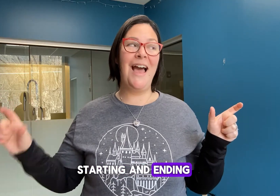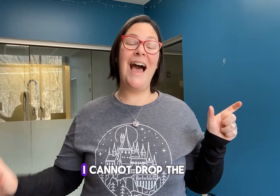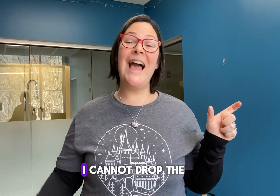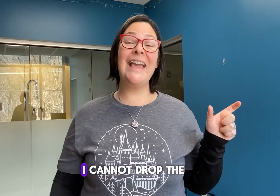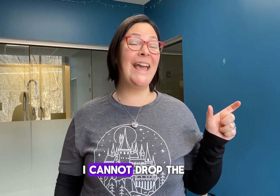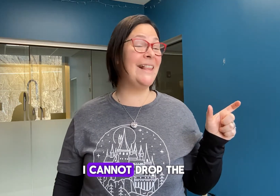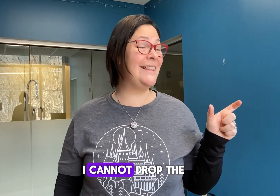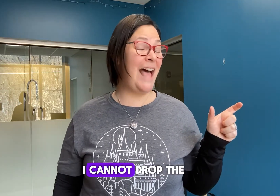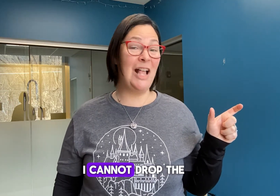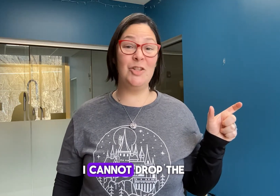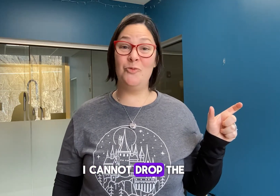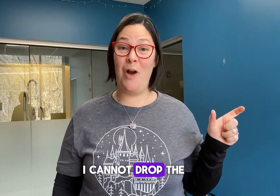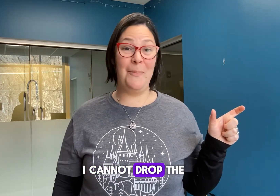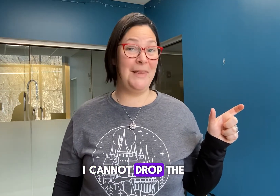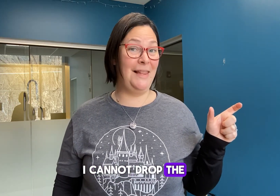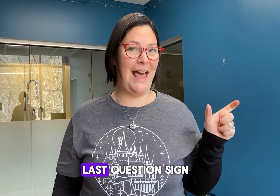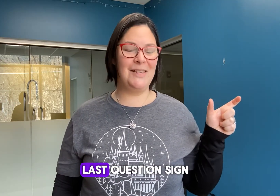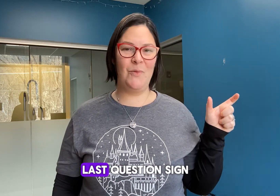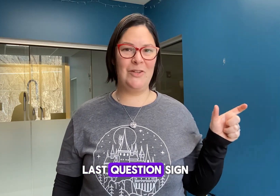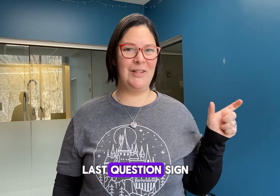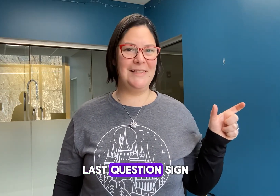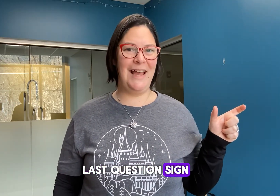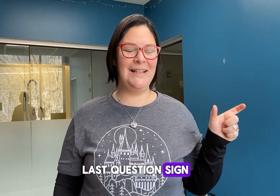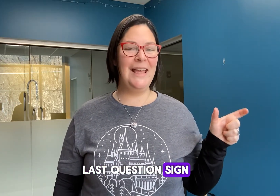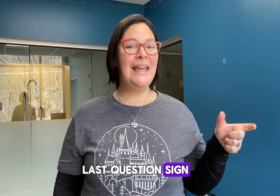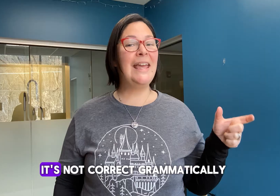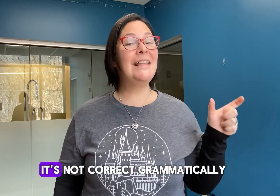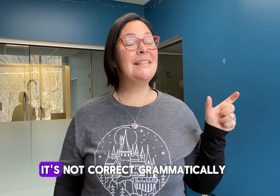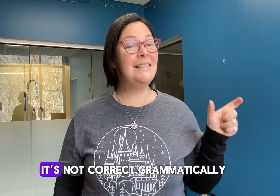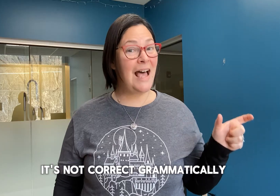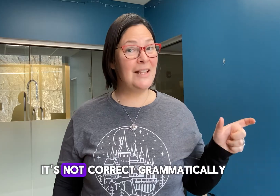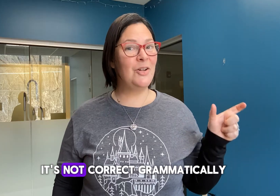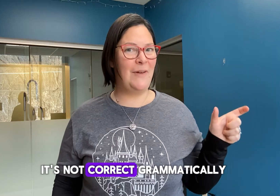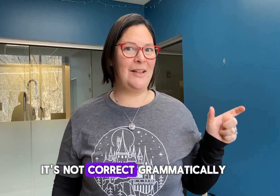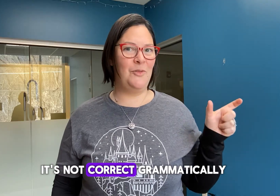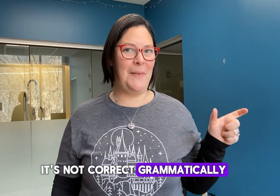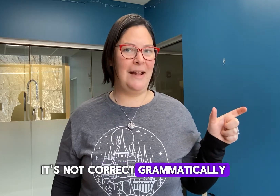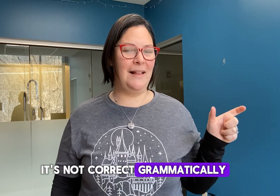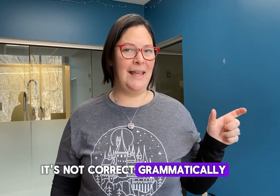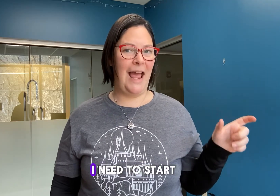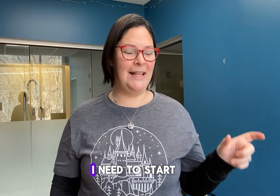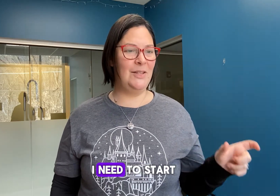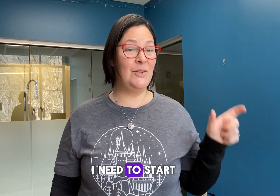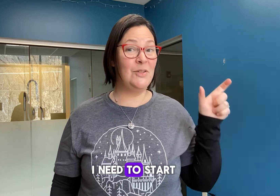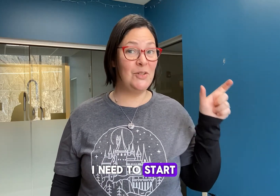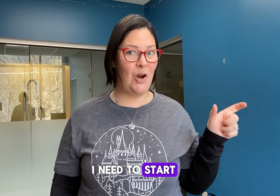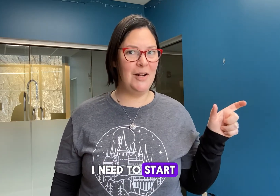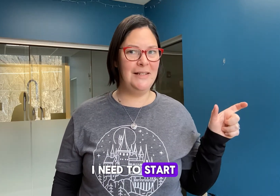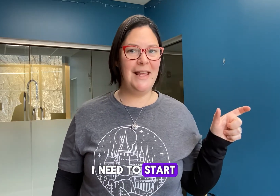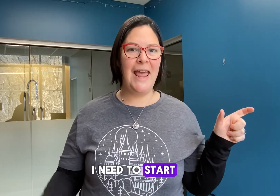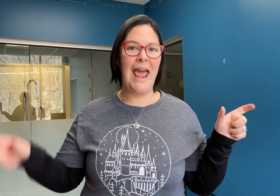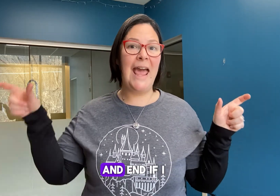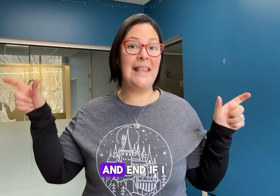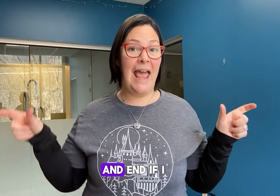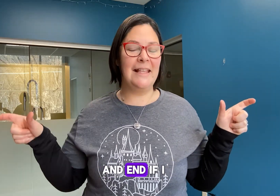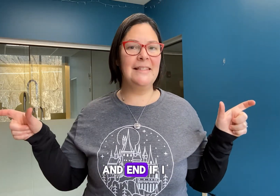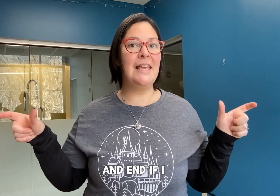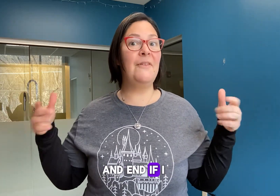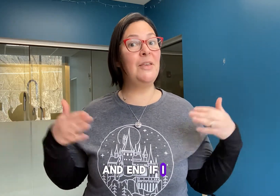I cannot drop the last question sign. It's not correct grammatically. I need to start and end if I use